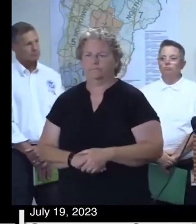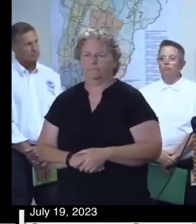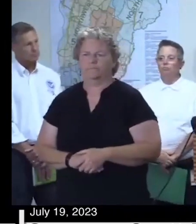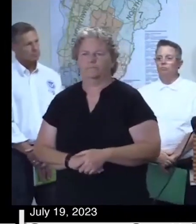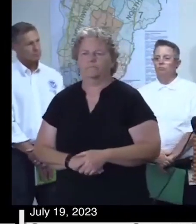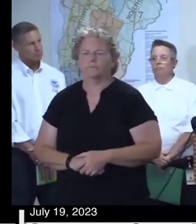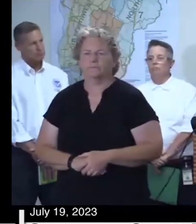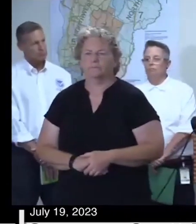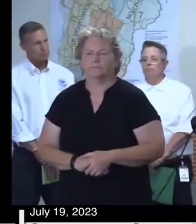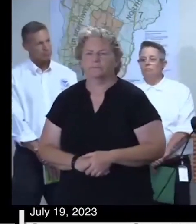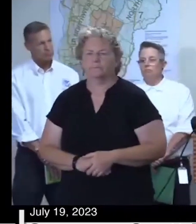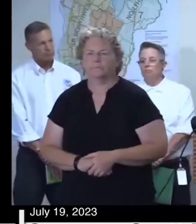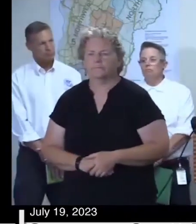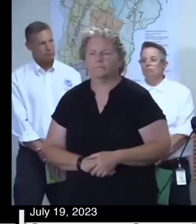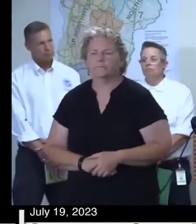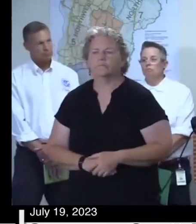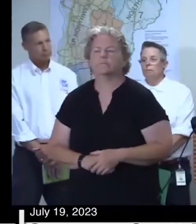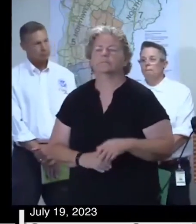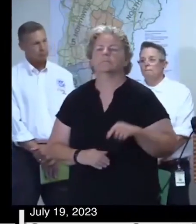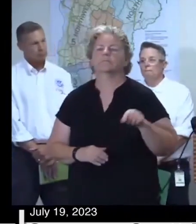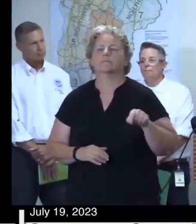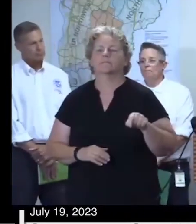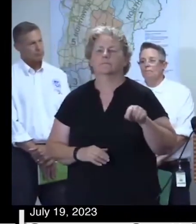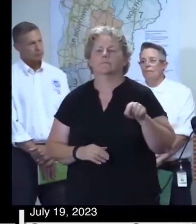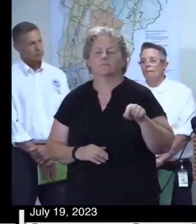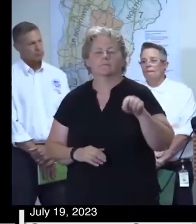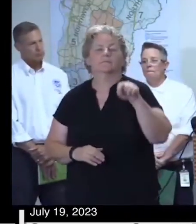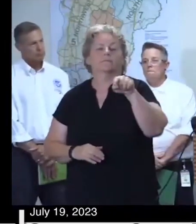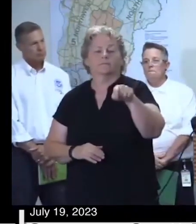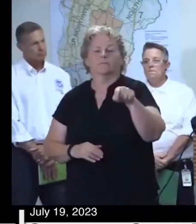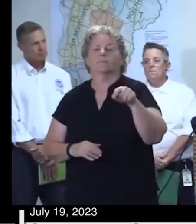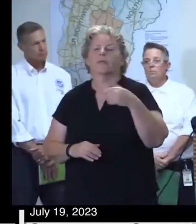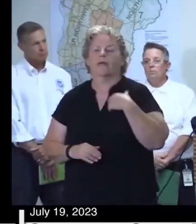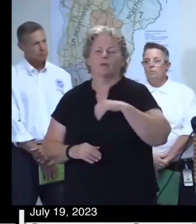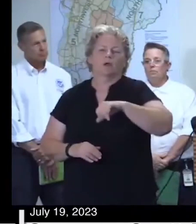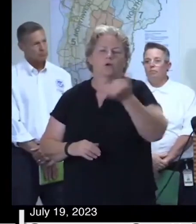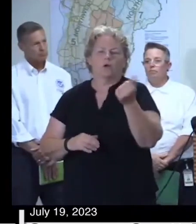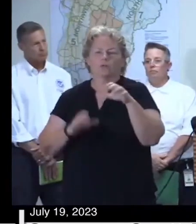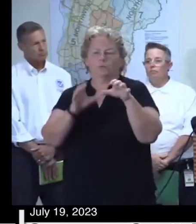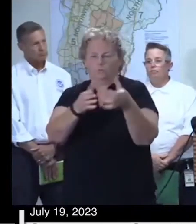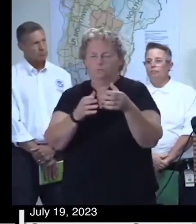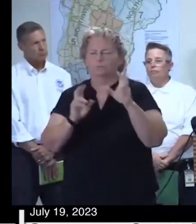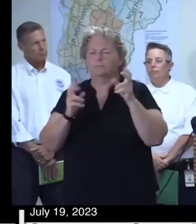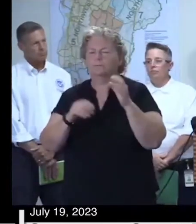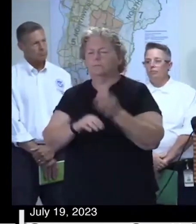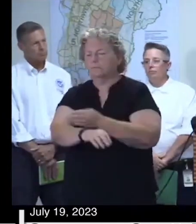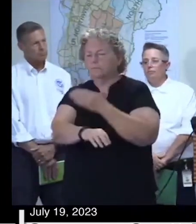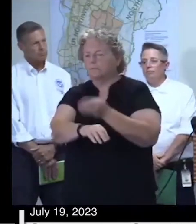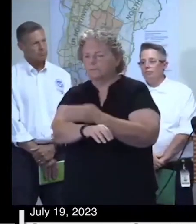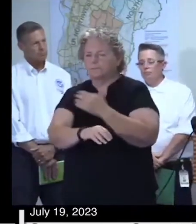L&O team, which is, I think, what we've already referenced to. That team, they've been out to